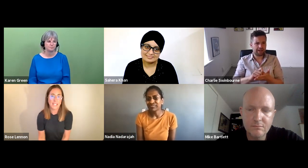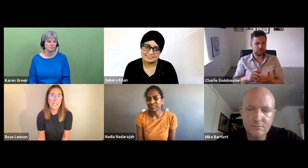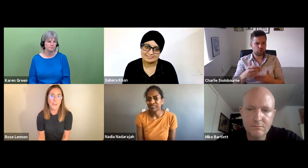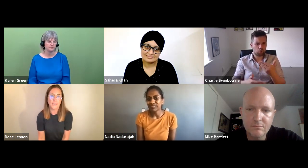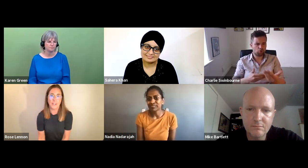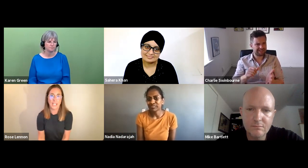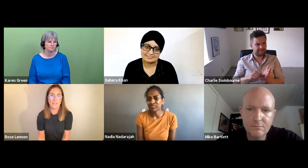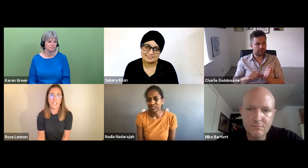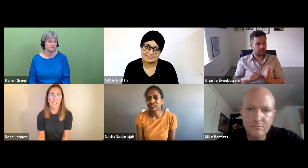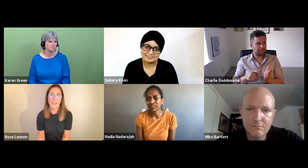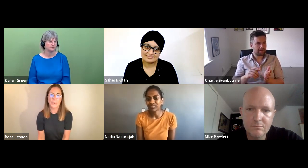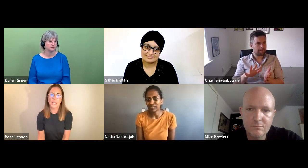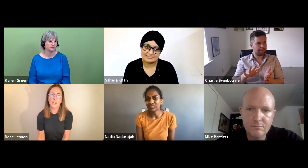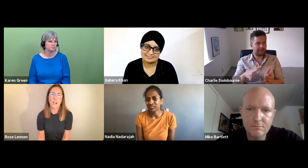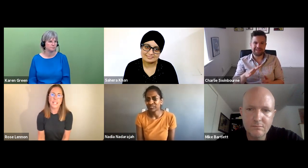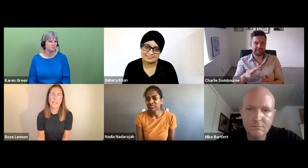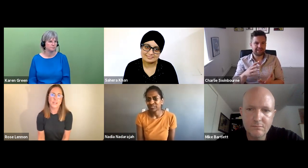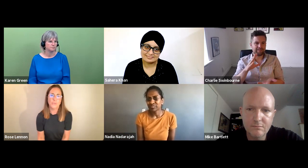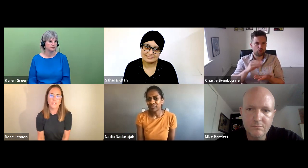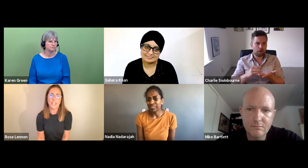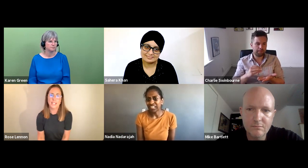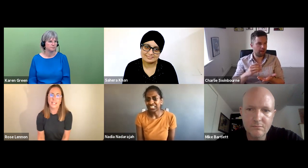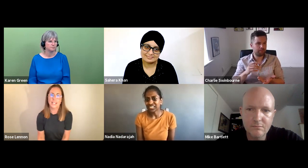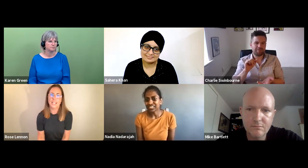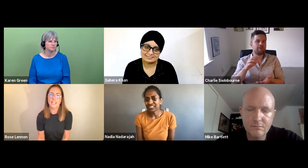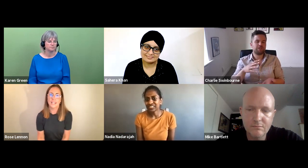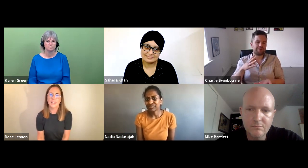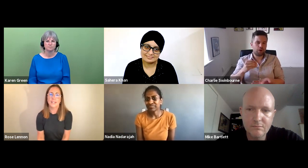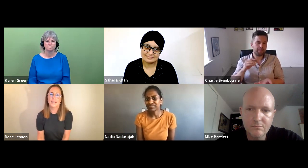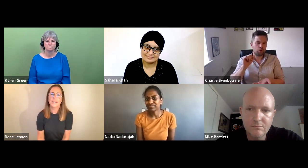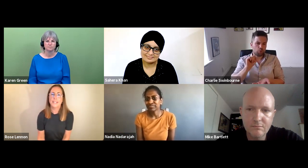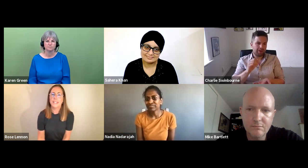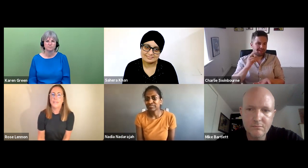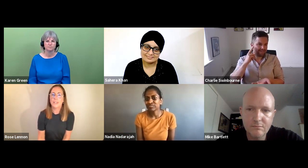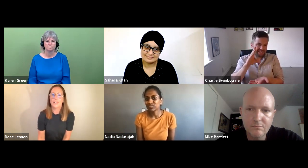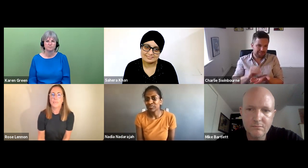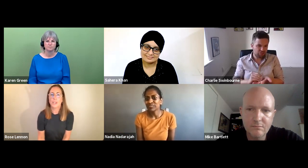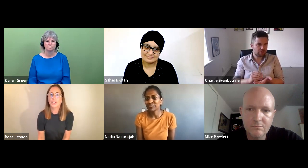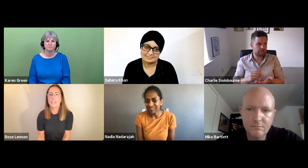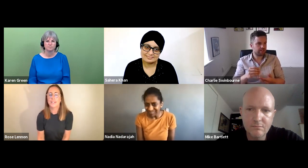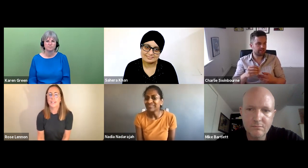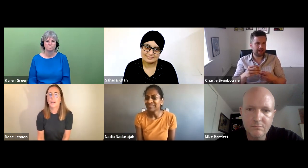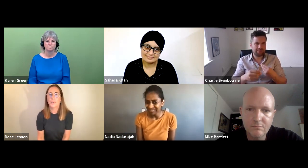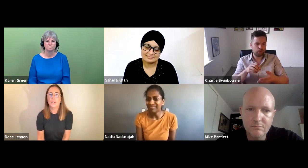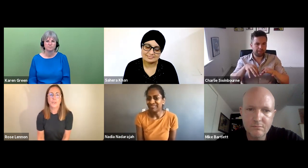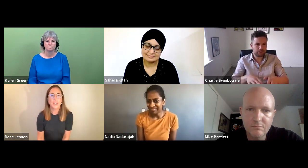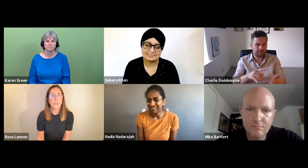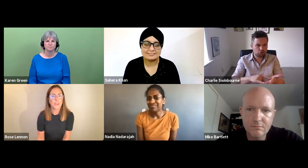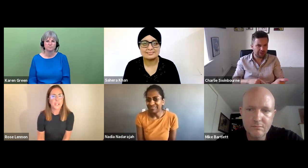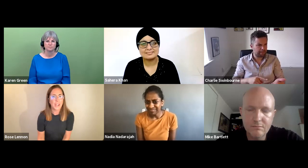it is very, very hearing. And so writing a story is difficult, because when you're talking about your